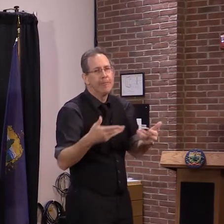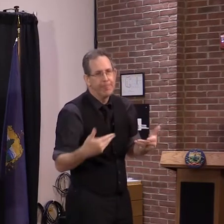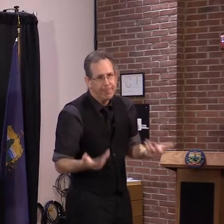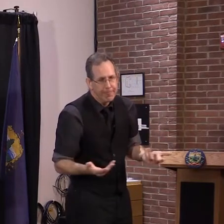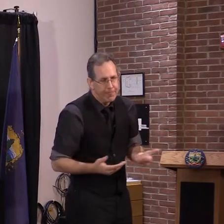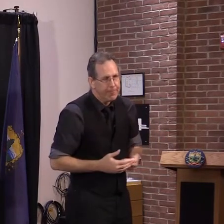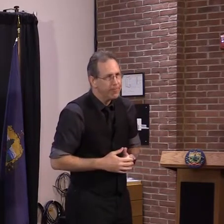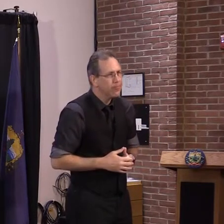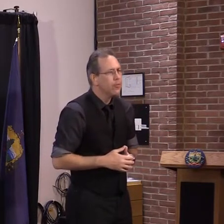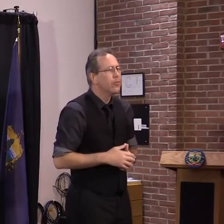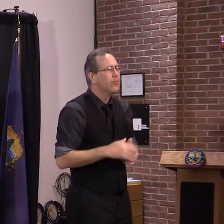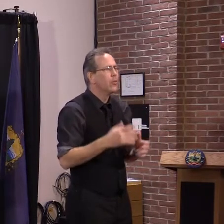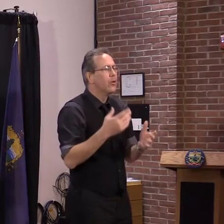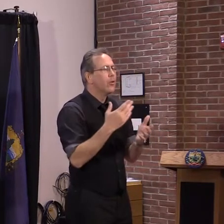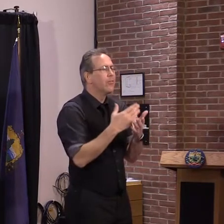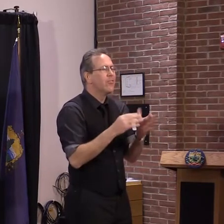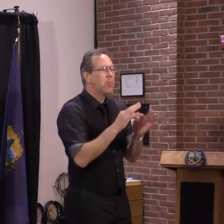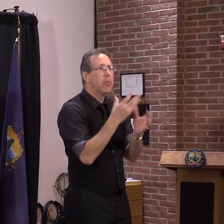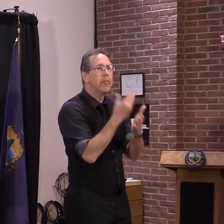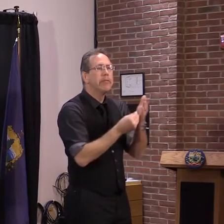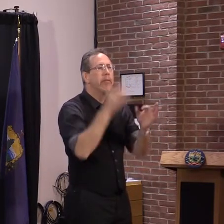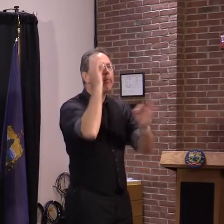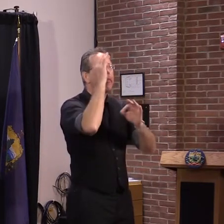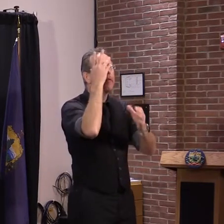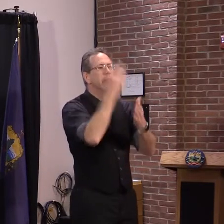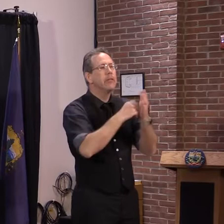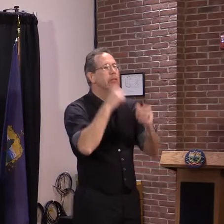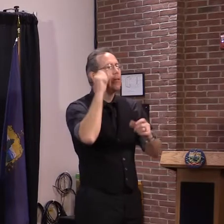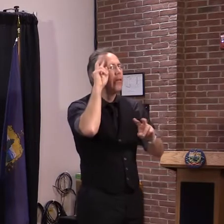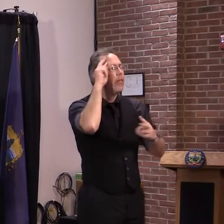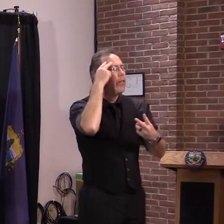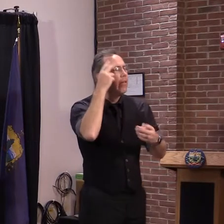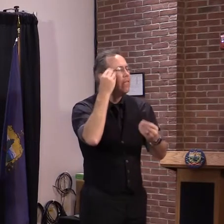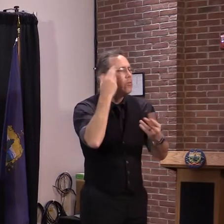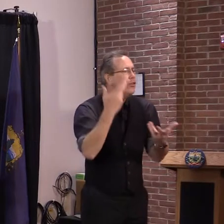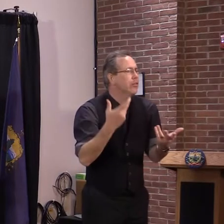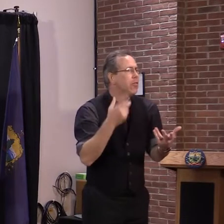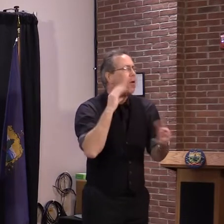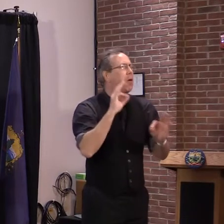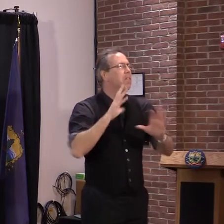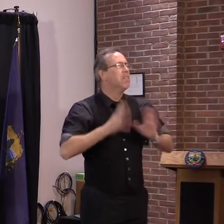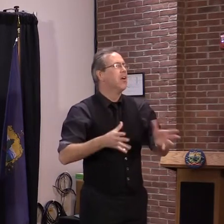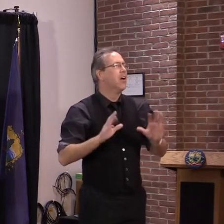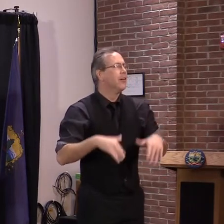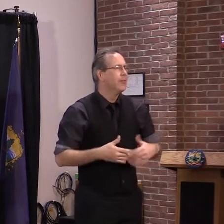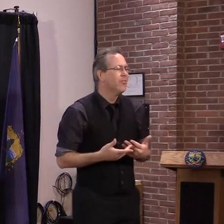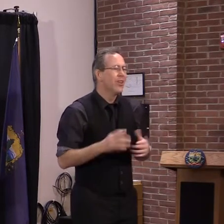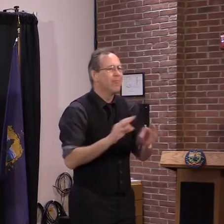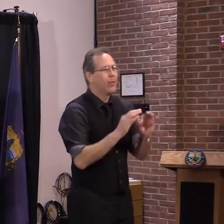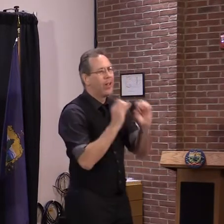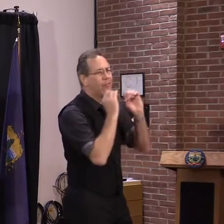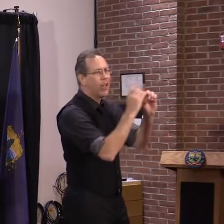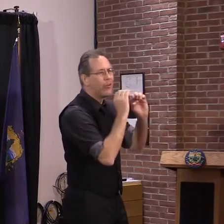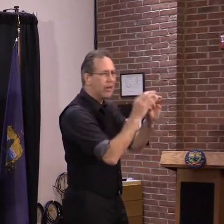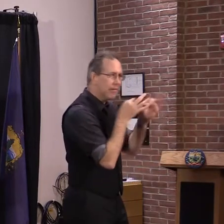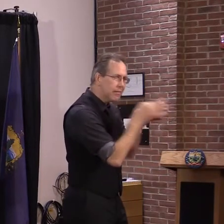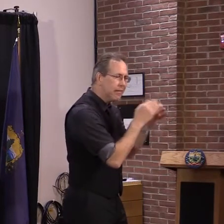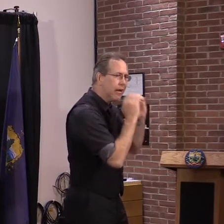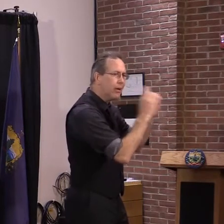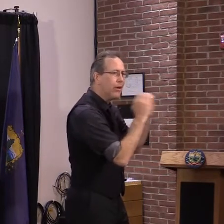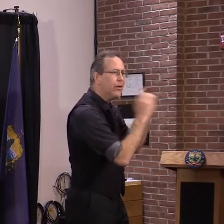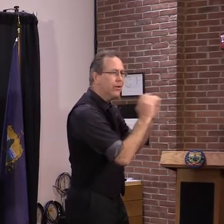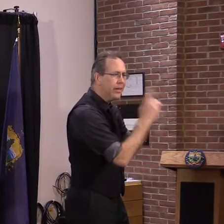that's missing. And so we need to continue to educate Vermonters about that real-life